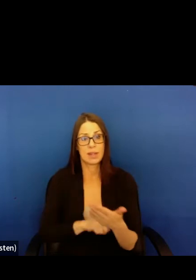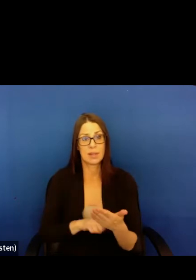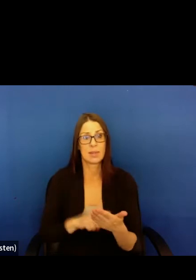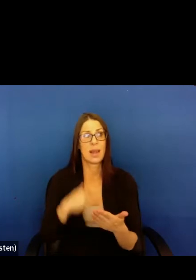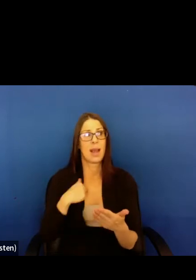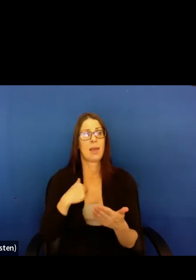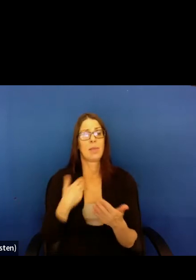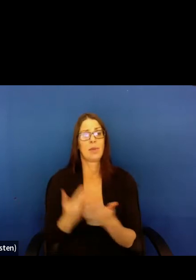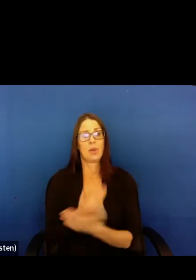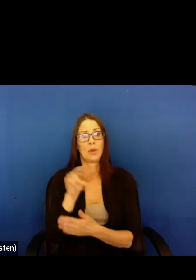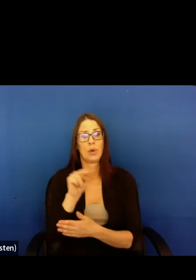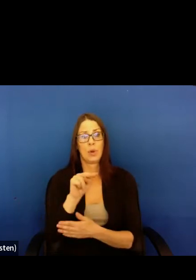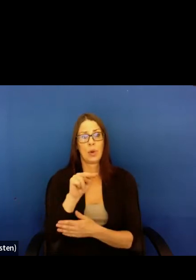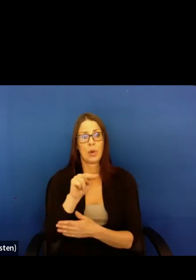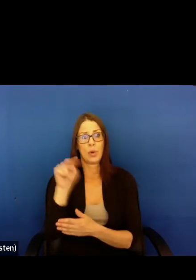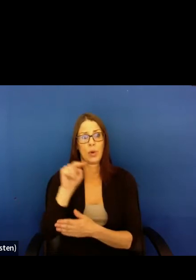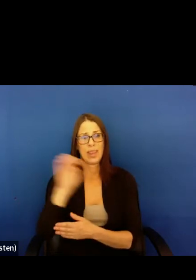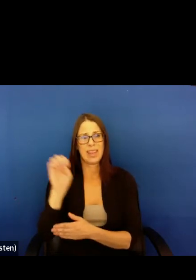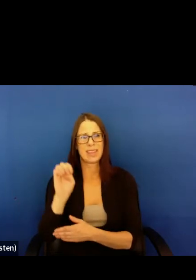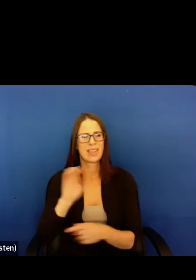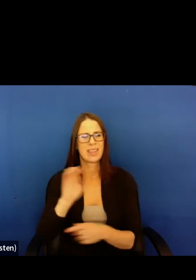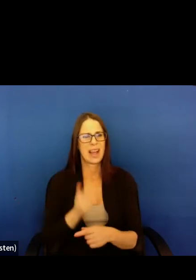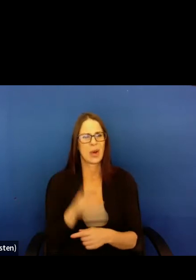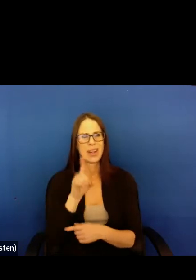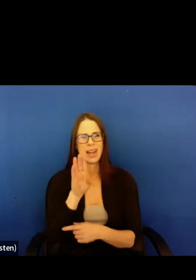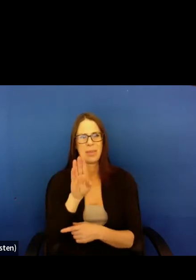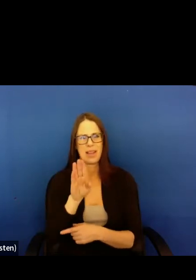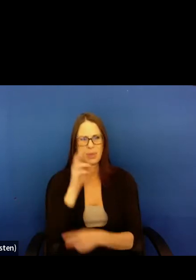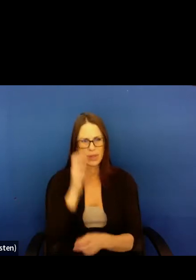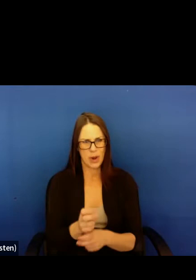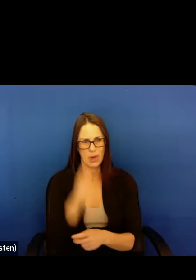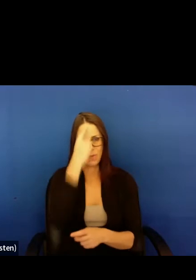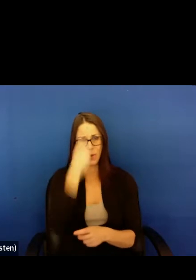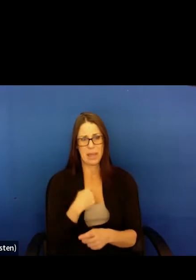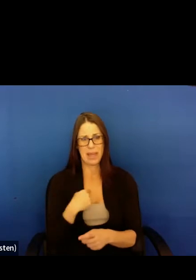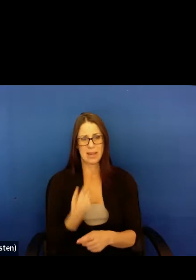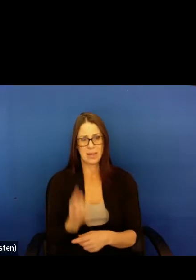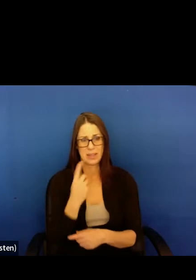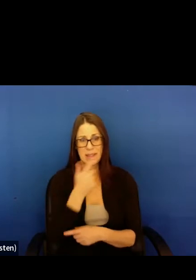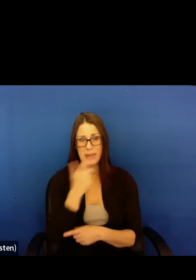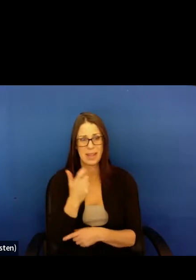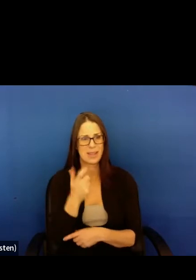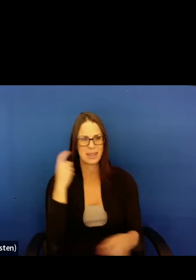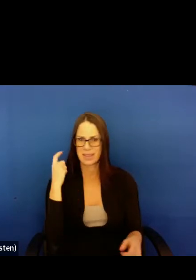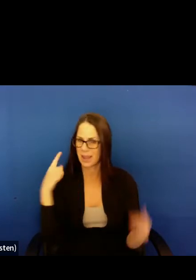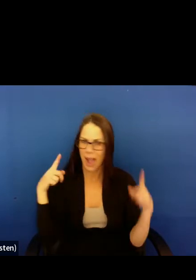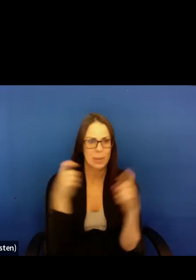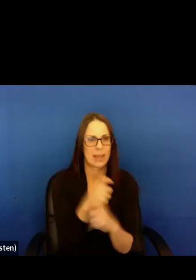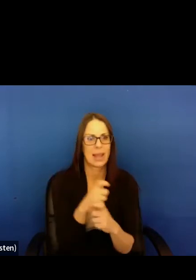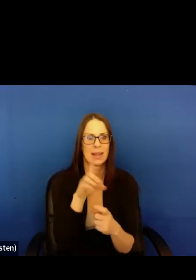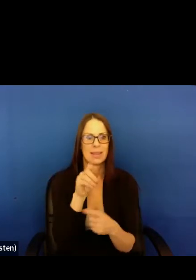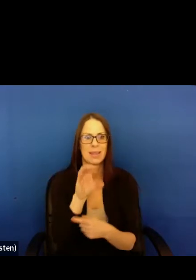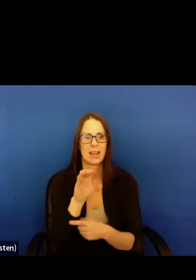the database was a little hard for me to understand because it is such a complicated document, but we have a great group that's working on